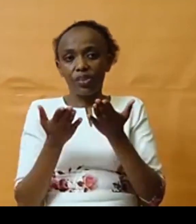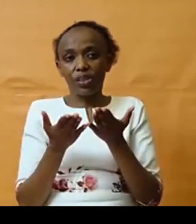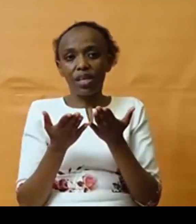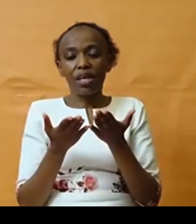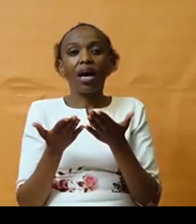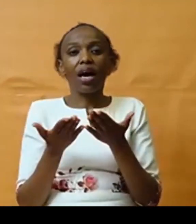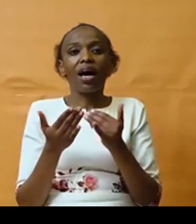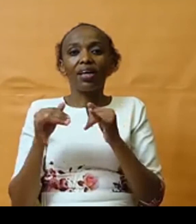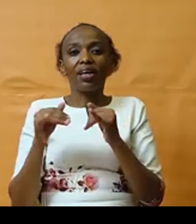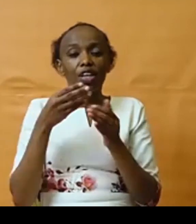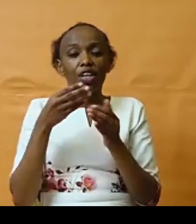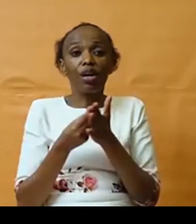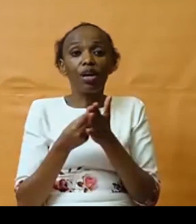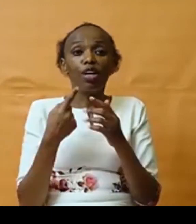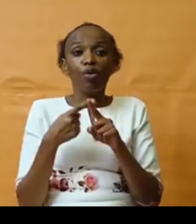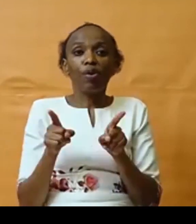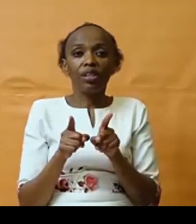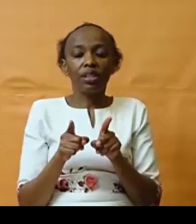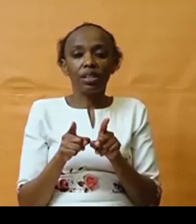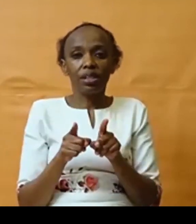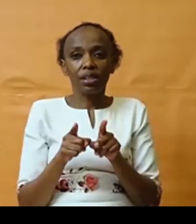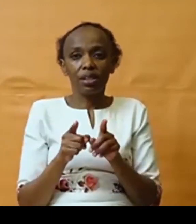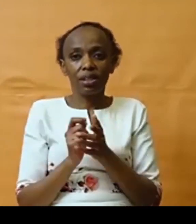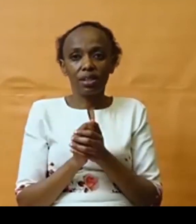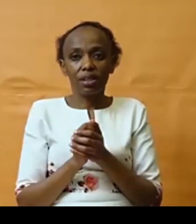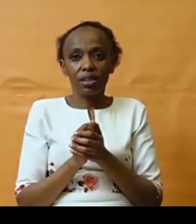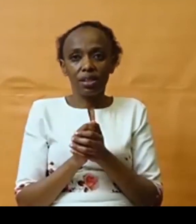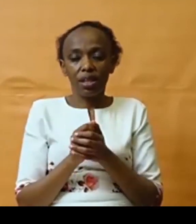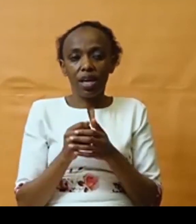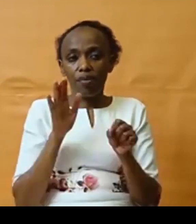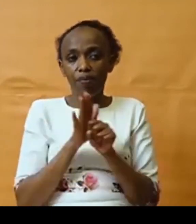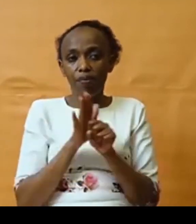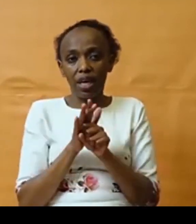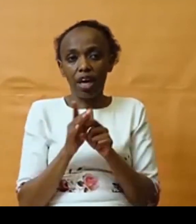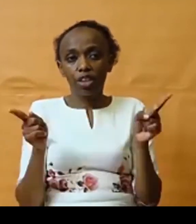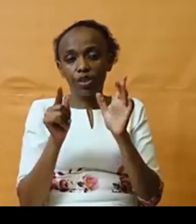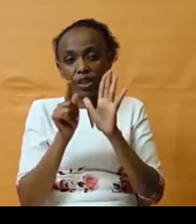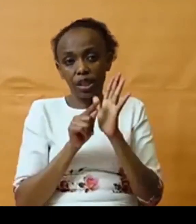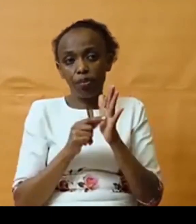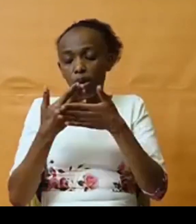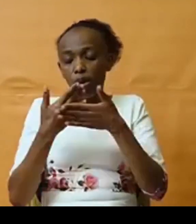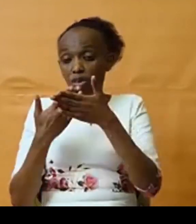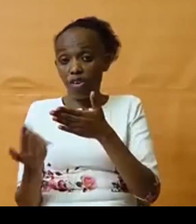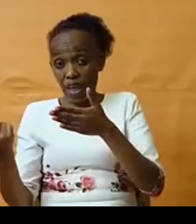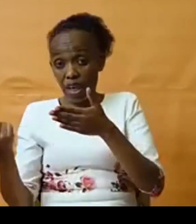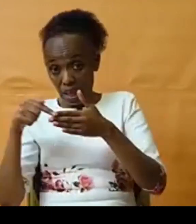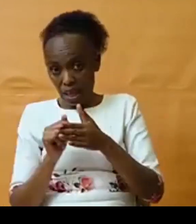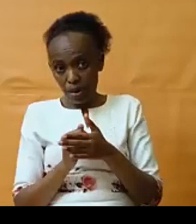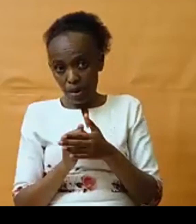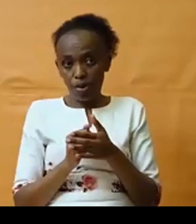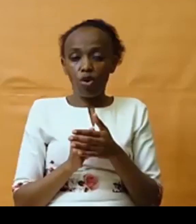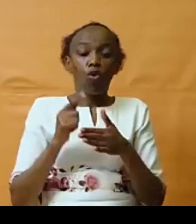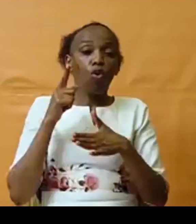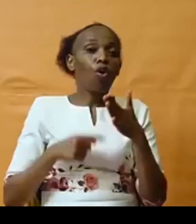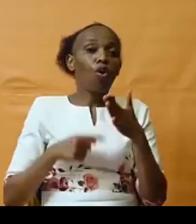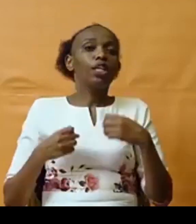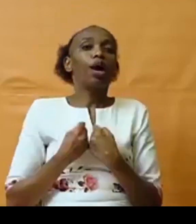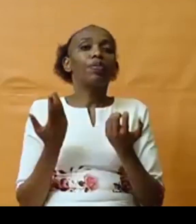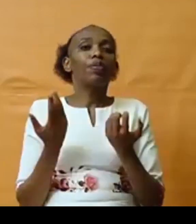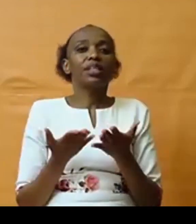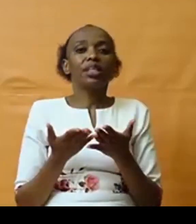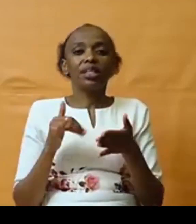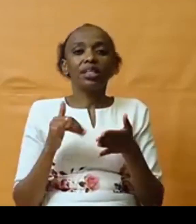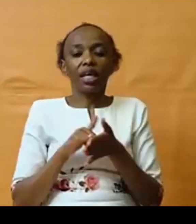but they are mostly foreign currency denominated debts, and many of them are short term. So before the term ends, usually what happens is that there